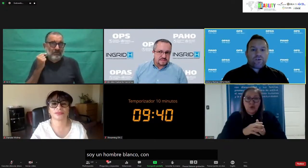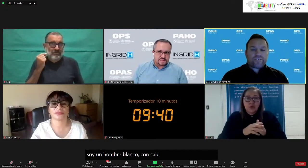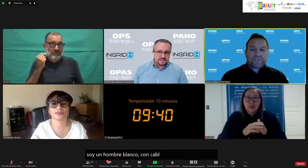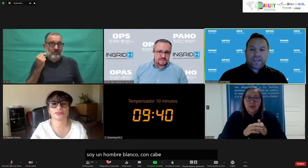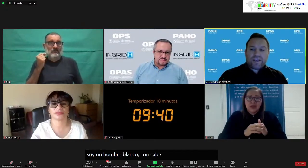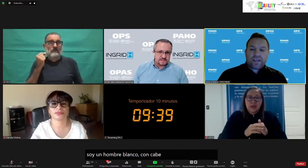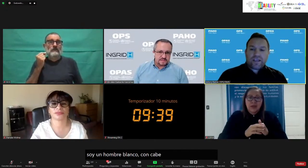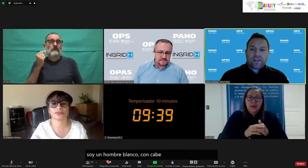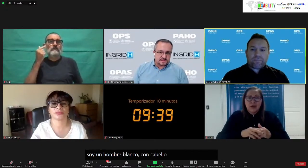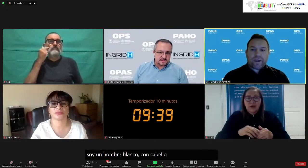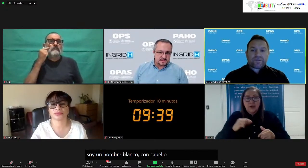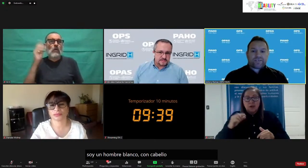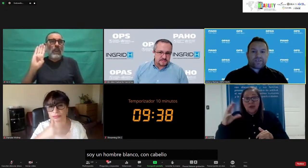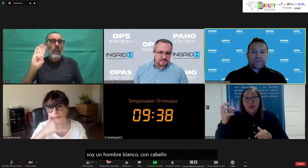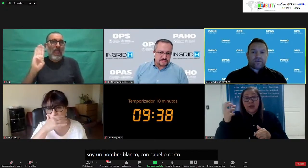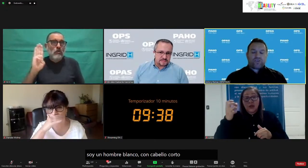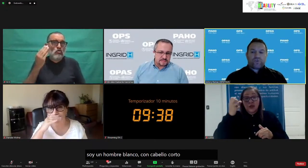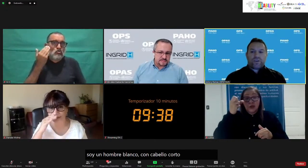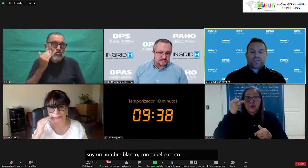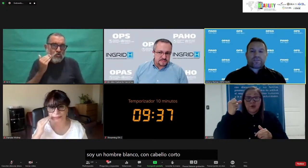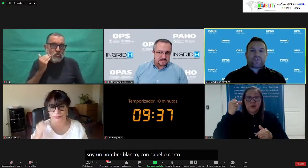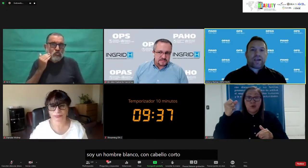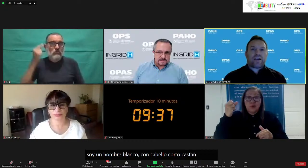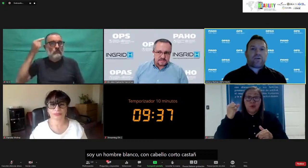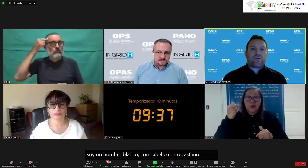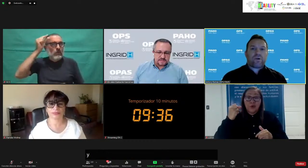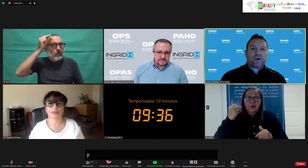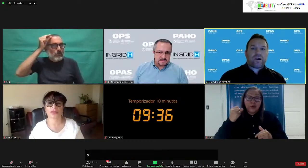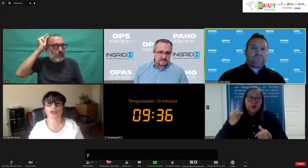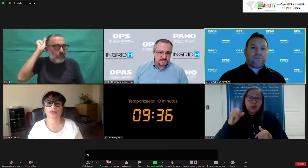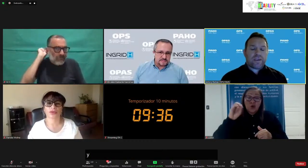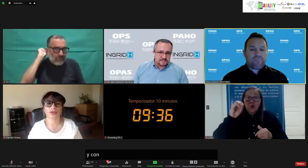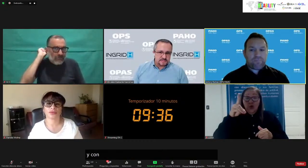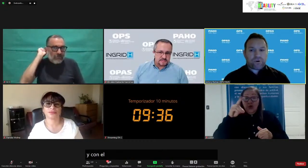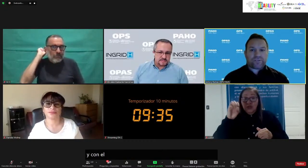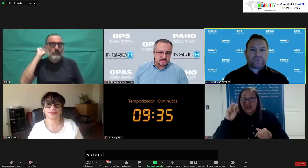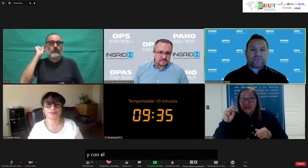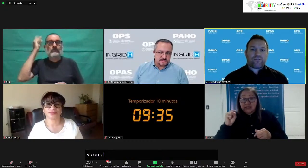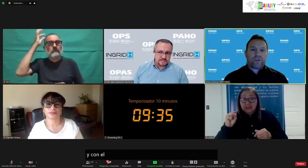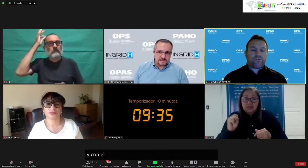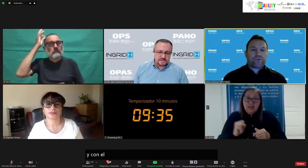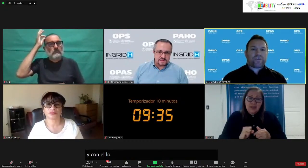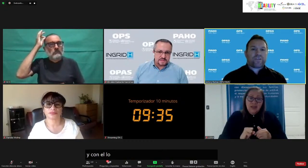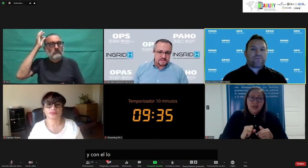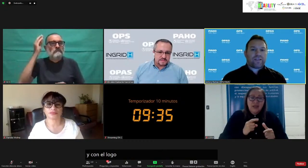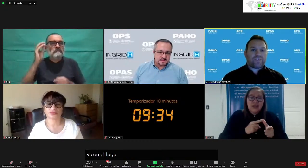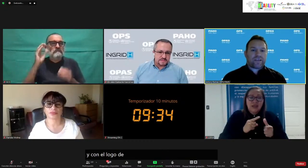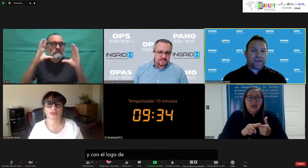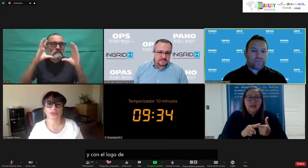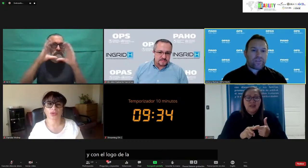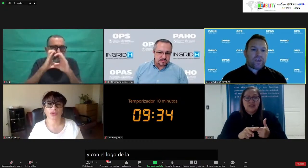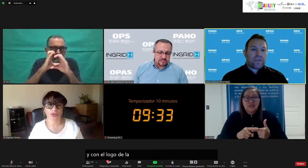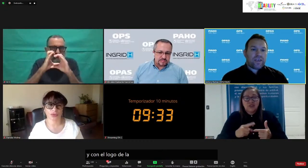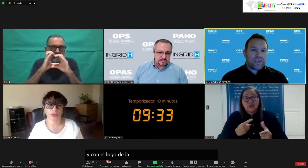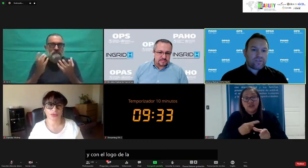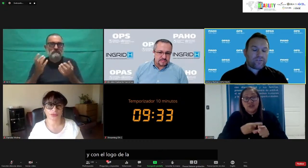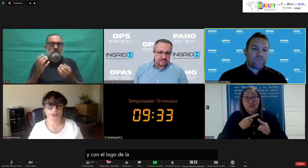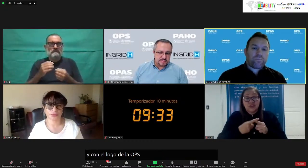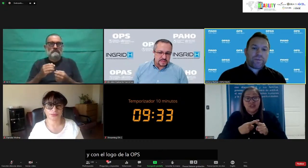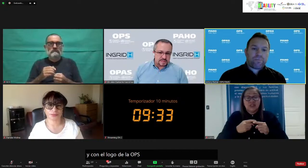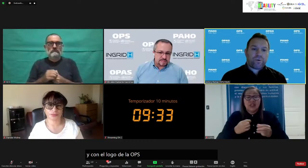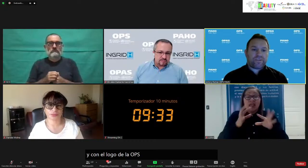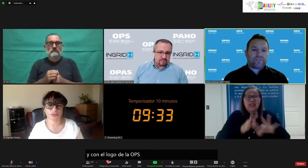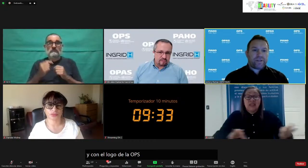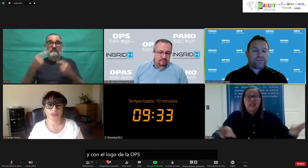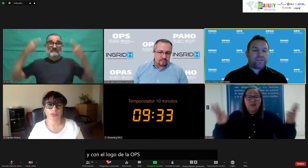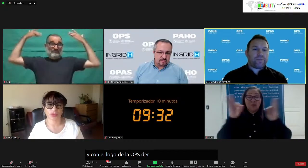we have all seen in the past two years how the importance of reinforcing the right to health is for